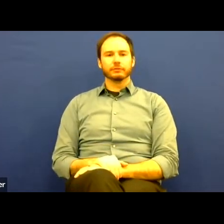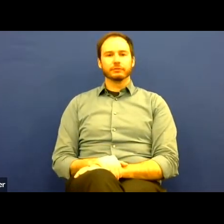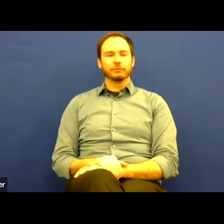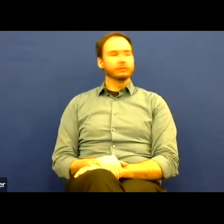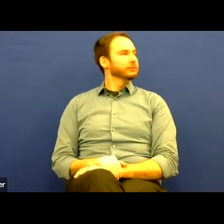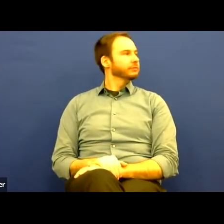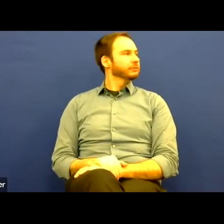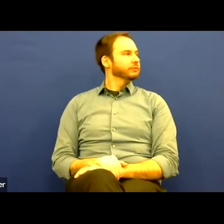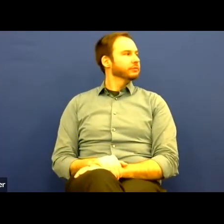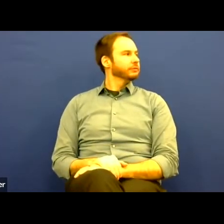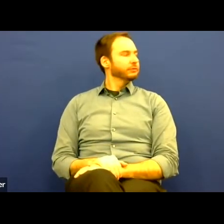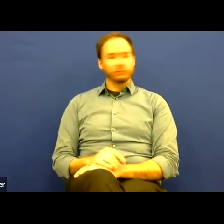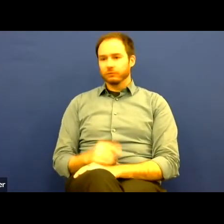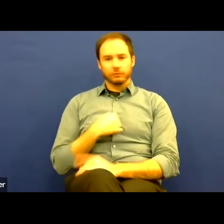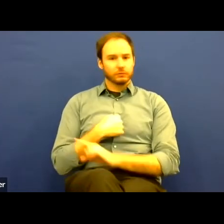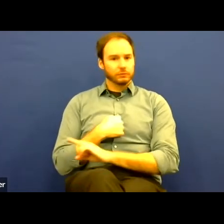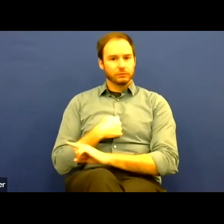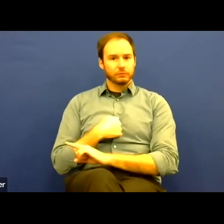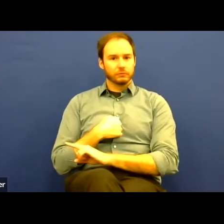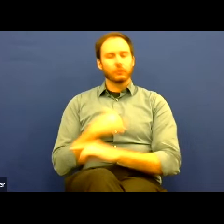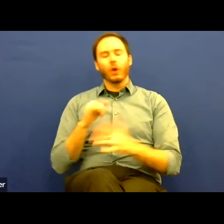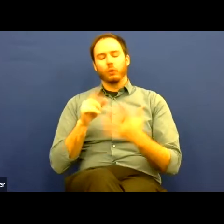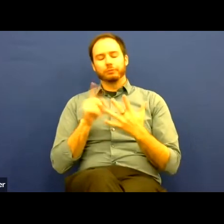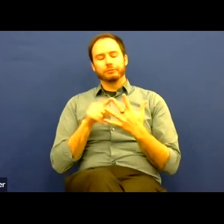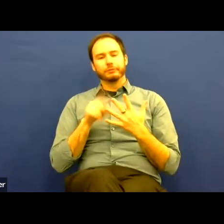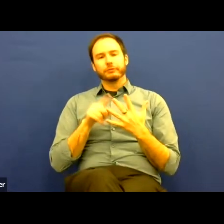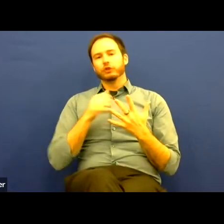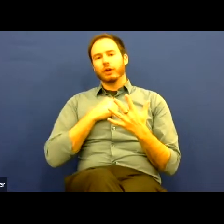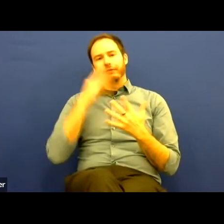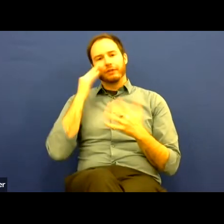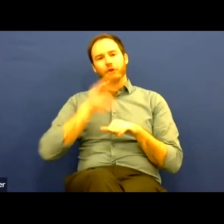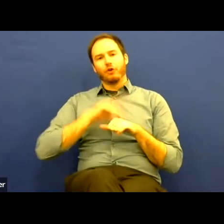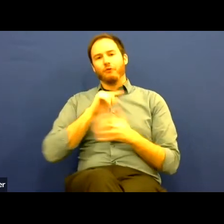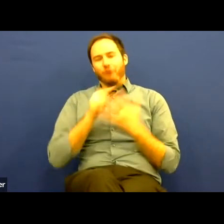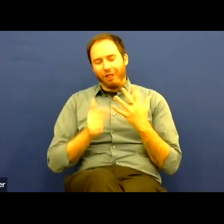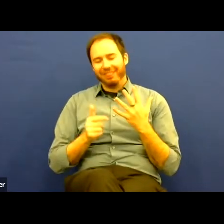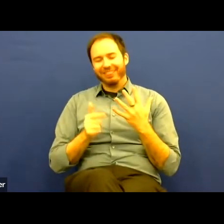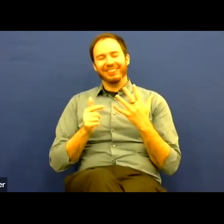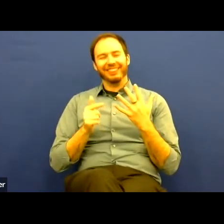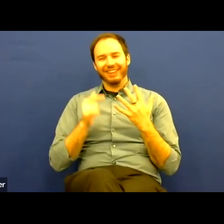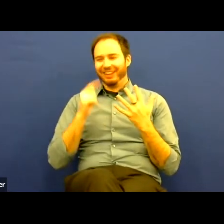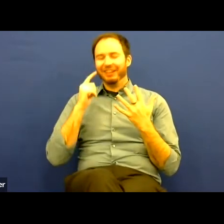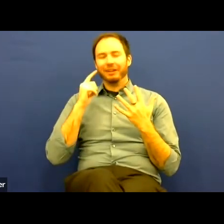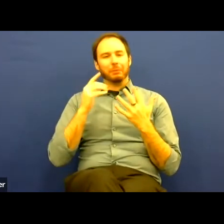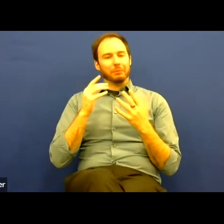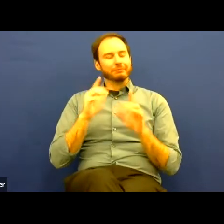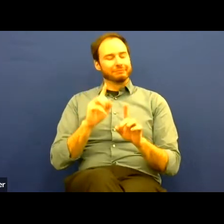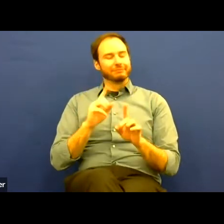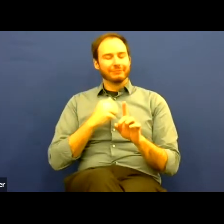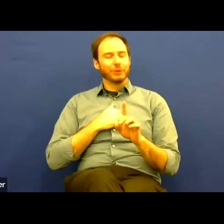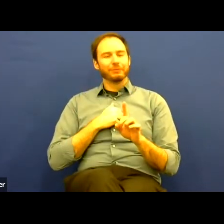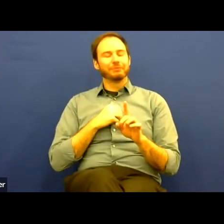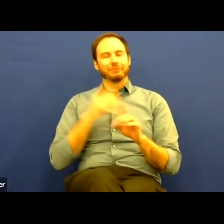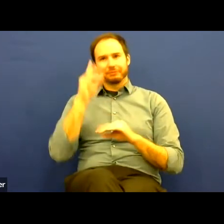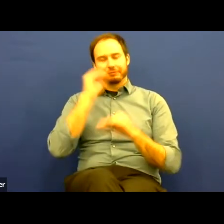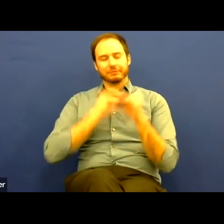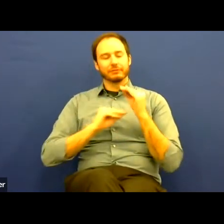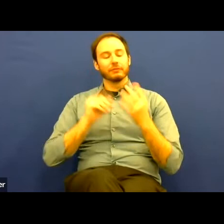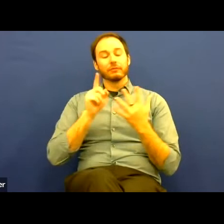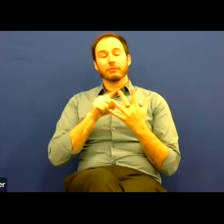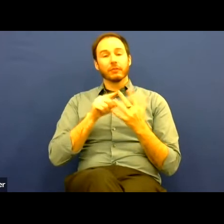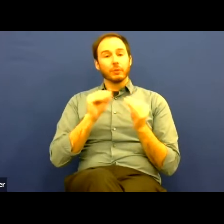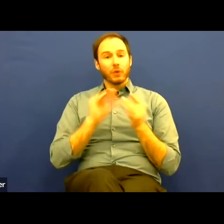Oh, sorry. Oh, do we want to roll call? Oh, yeah, well, we still have to do the roll call. I forgot. That's why I should try to do the roll call before that. Any